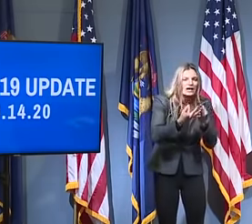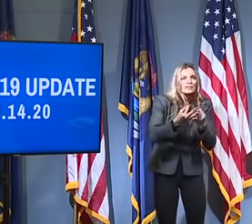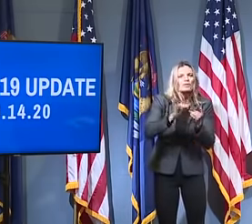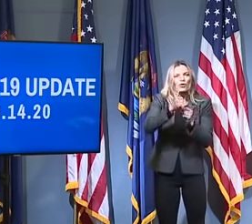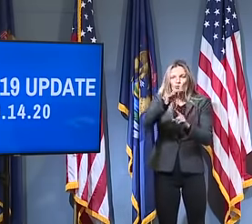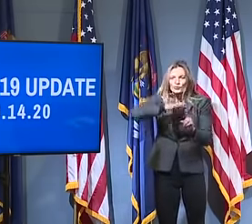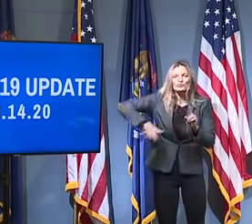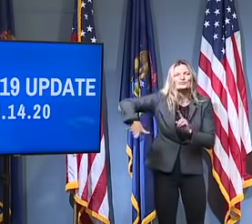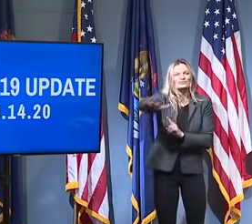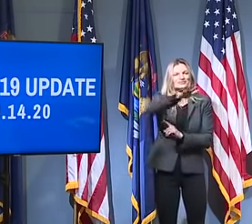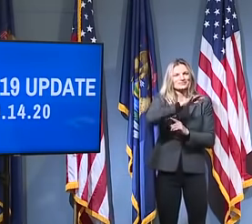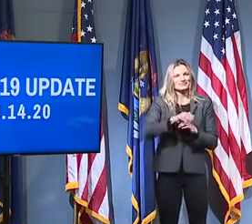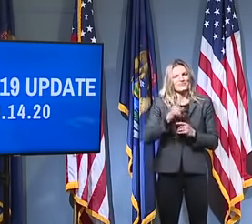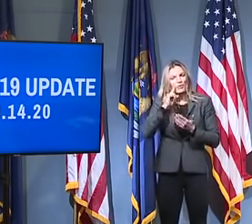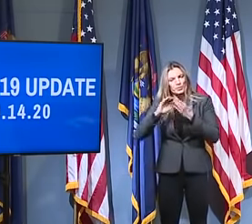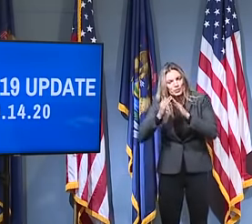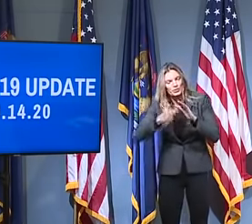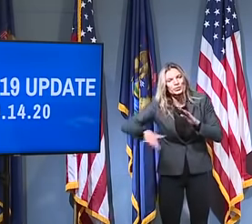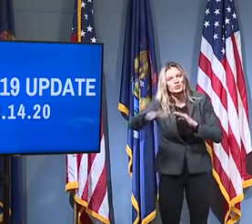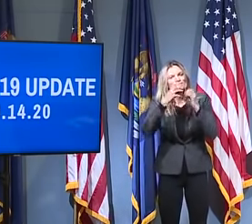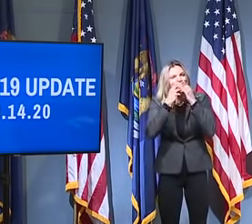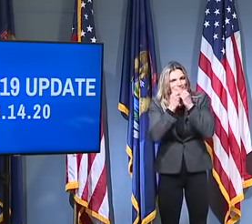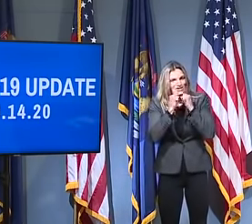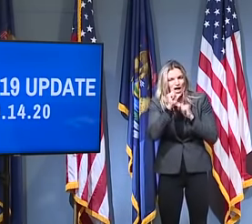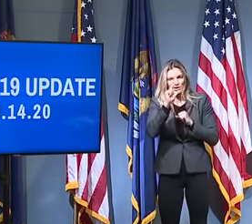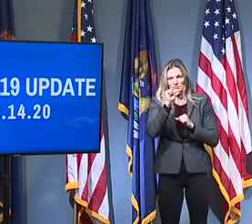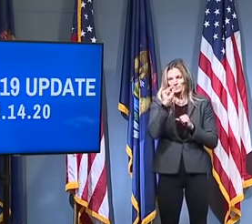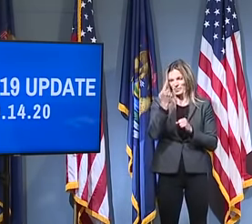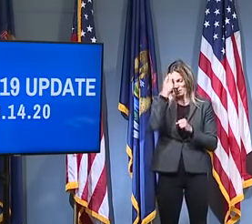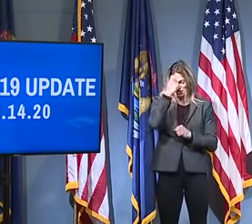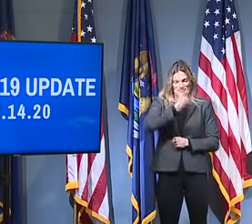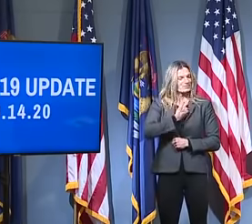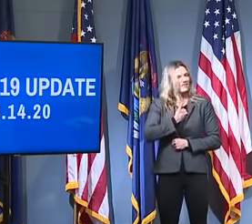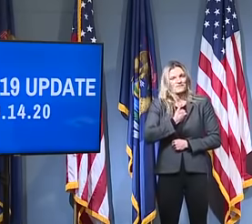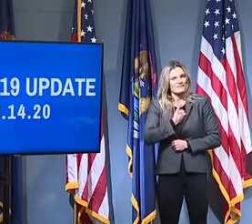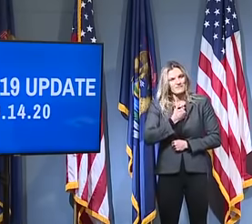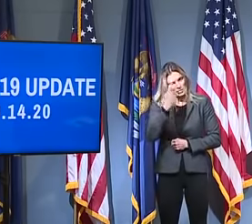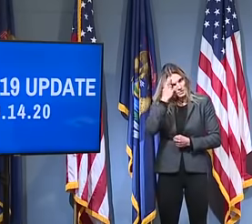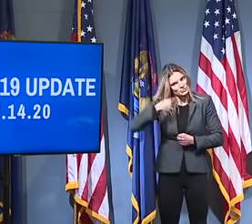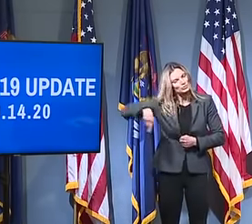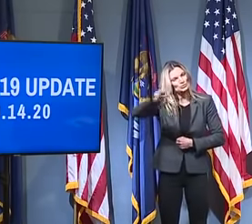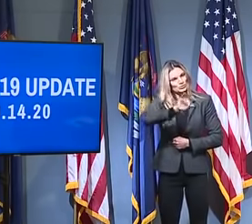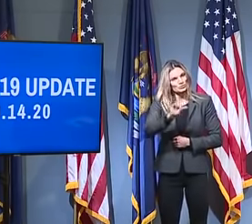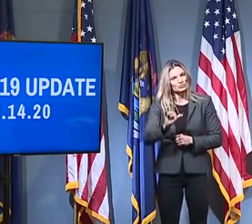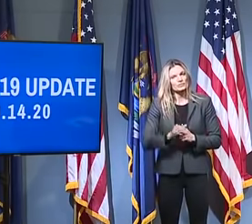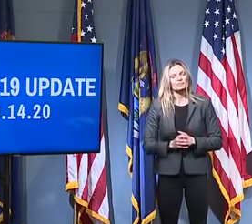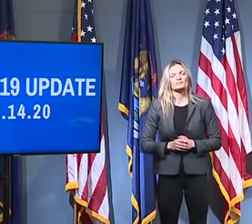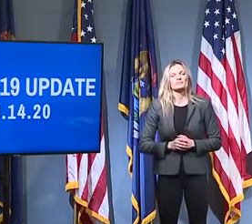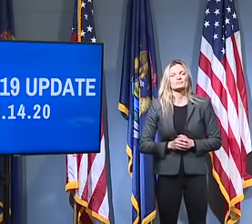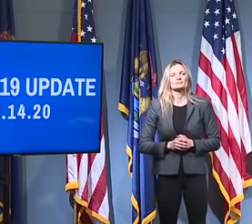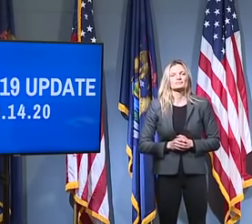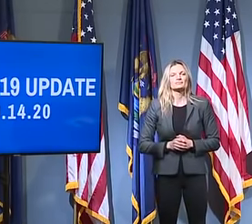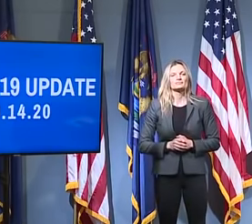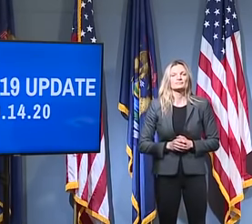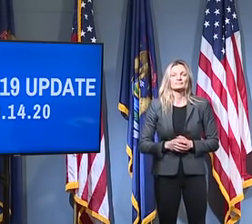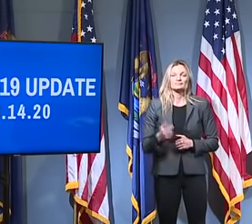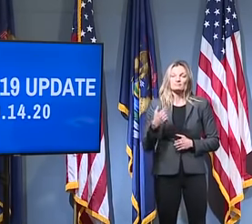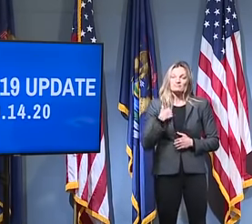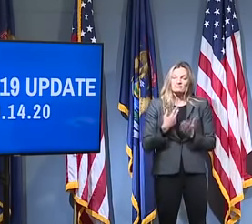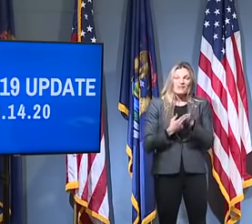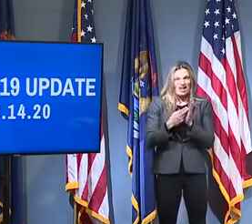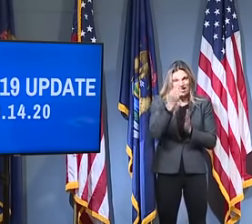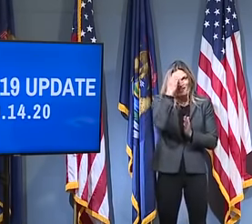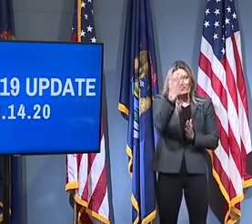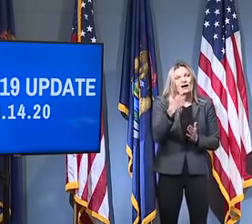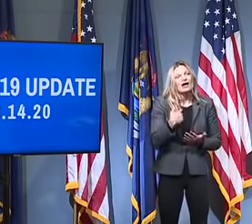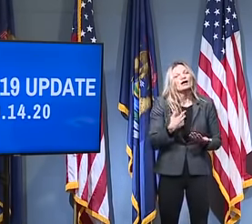households, but in the interests of our communities, of our state, and of our country. On the other side of this, I think we're going to be a better connected